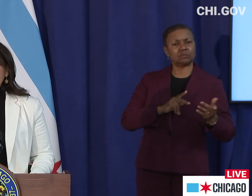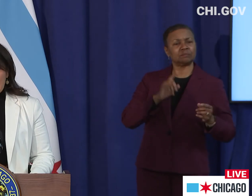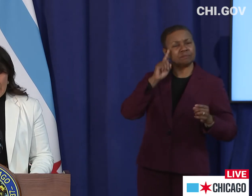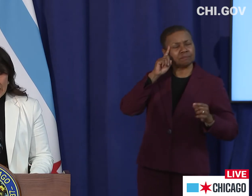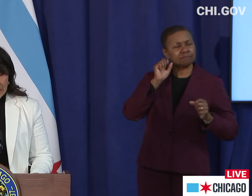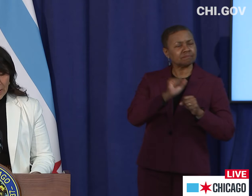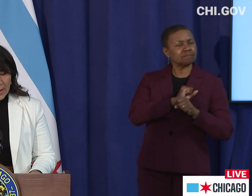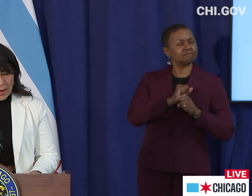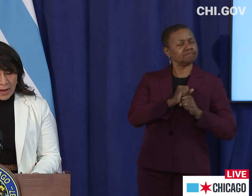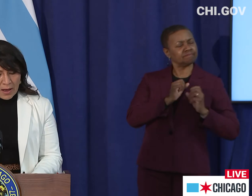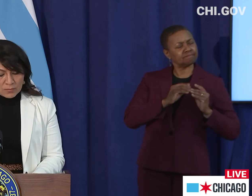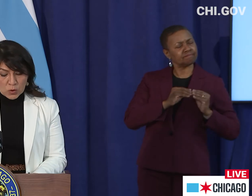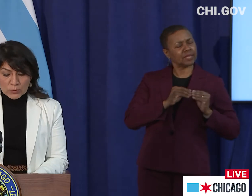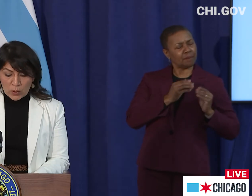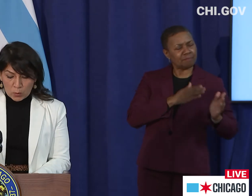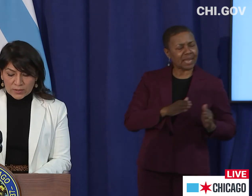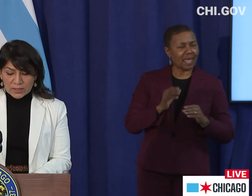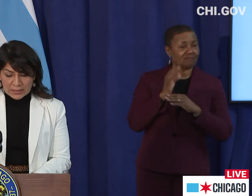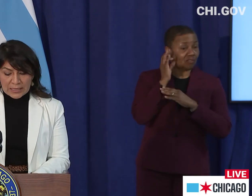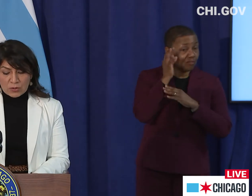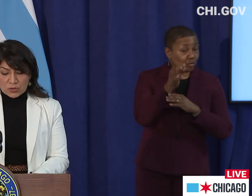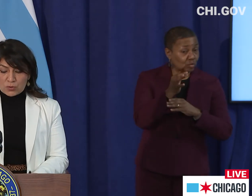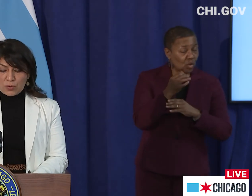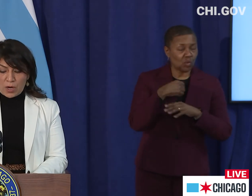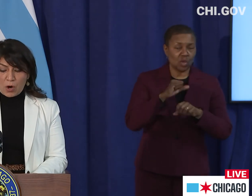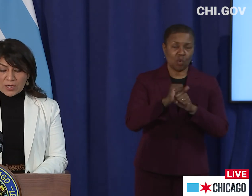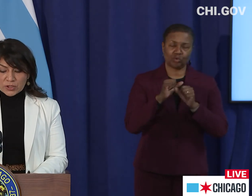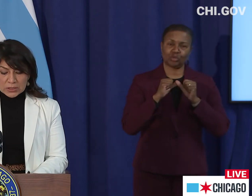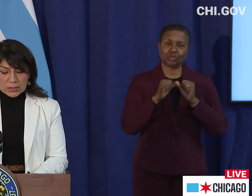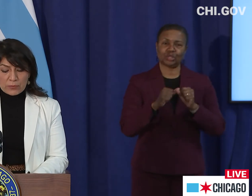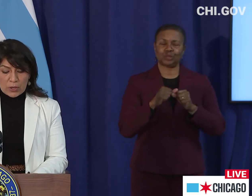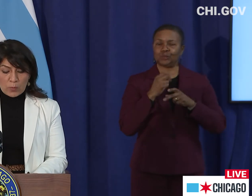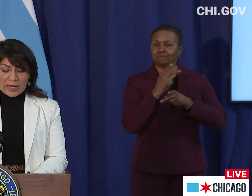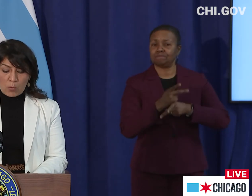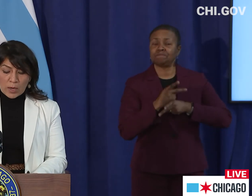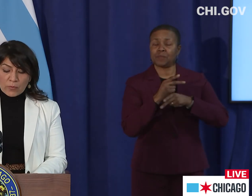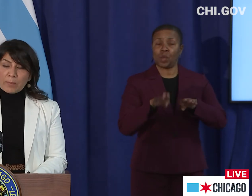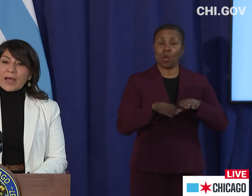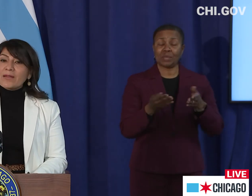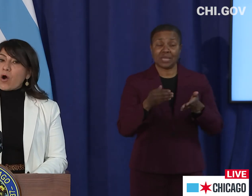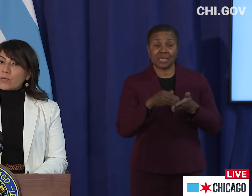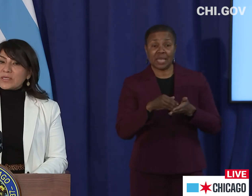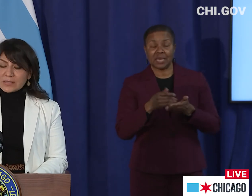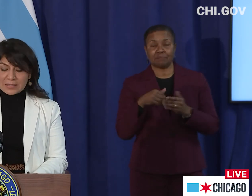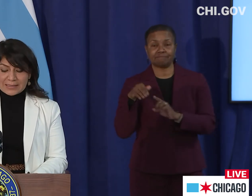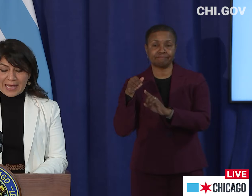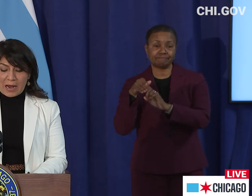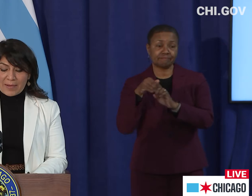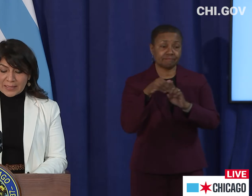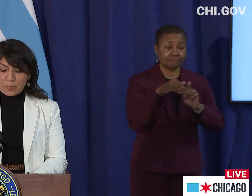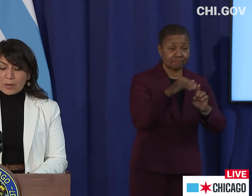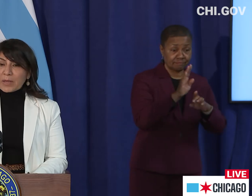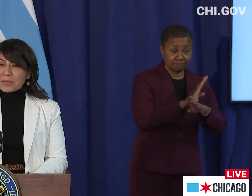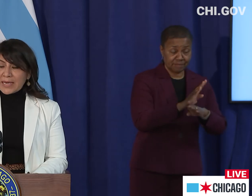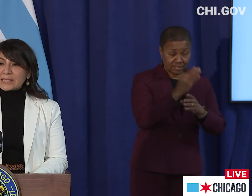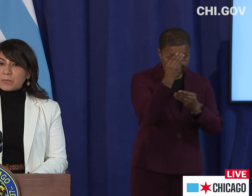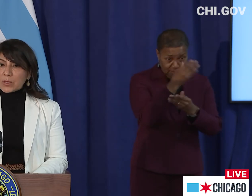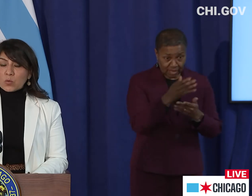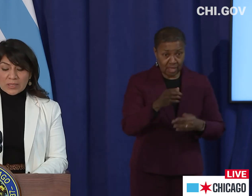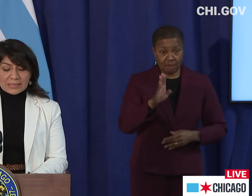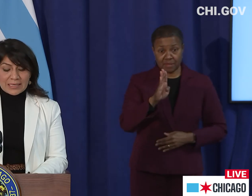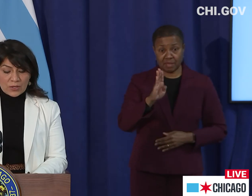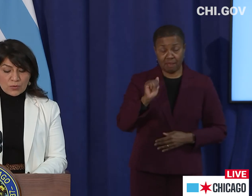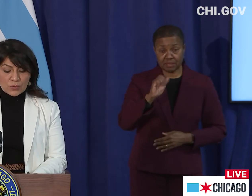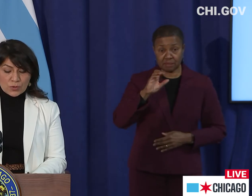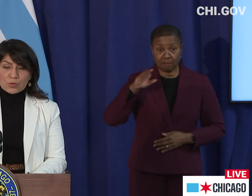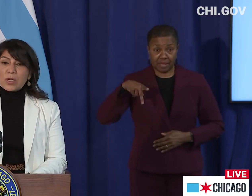actually plan ahead. So as we work to continue to cautiously reopen, I want to remind all businesses that my department, BACP,